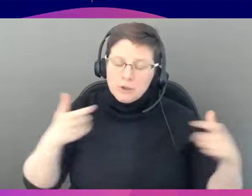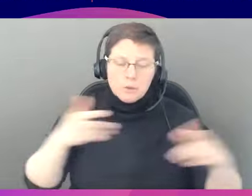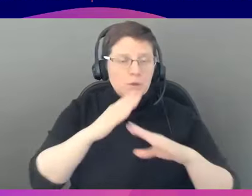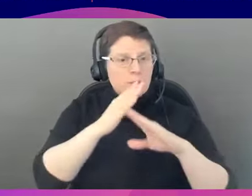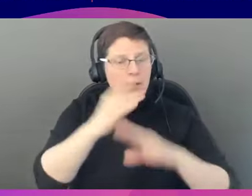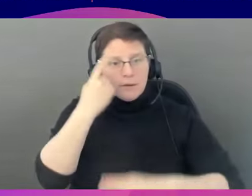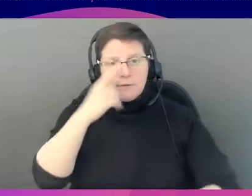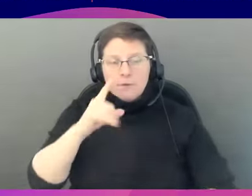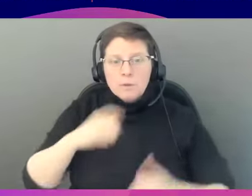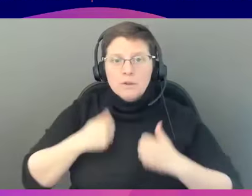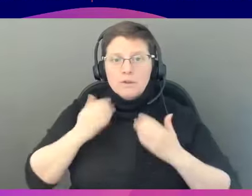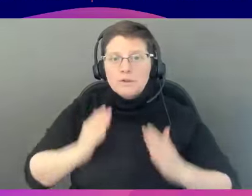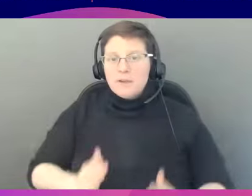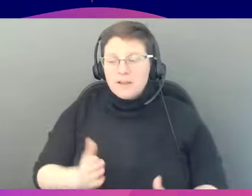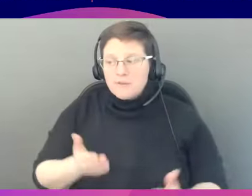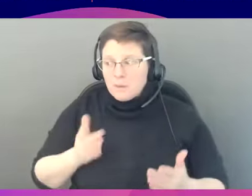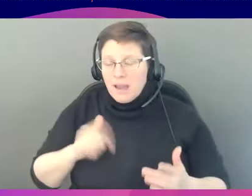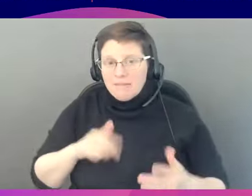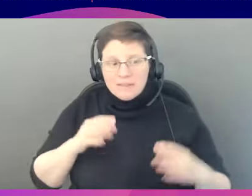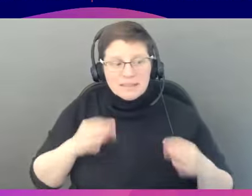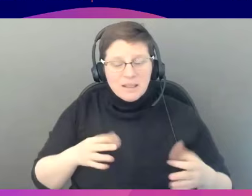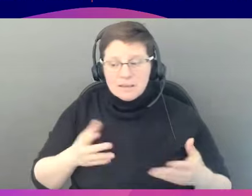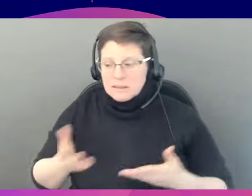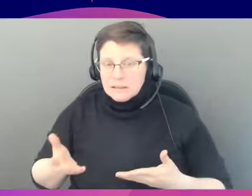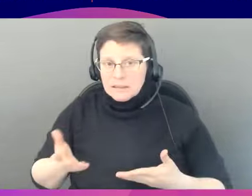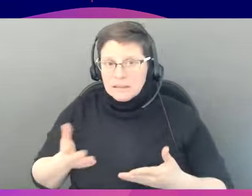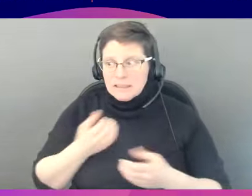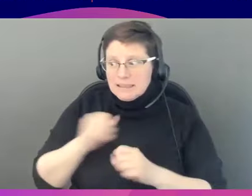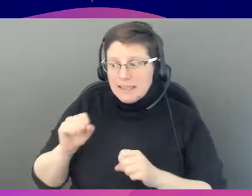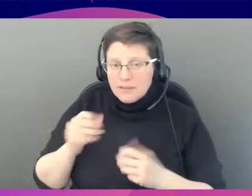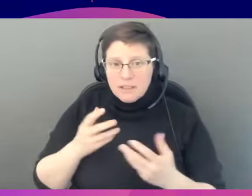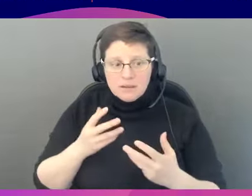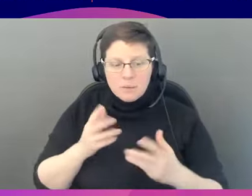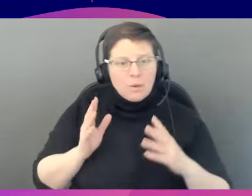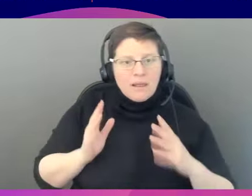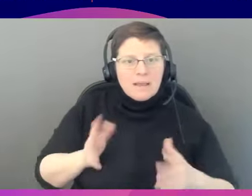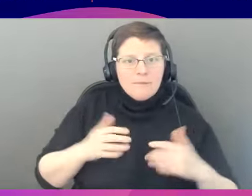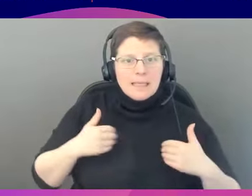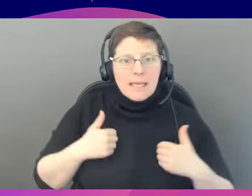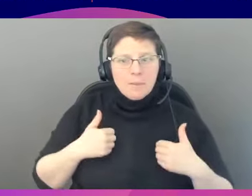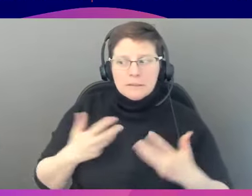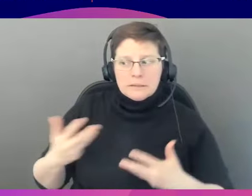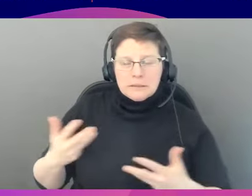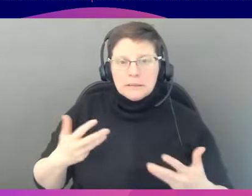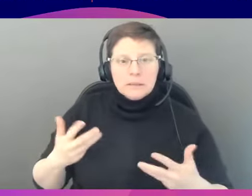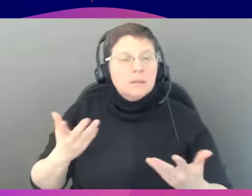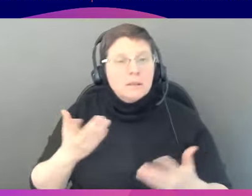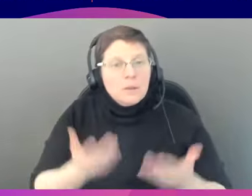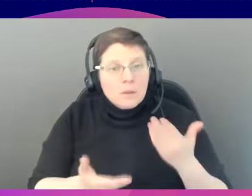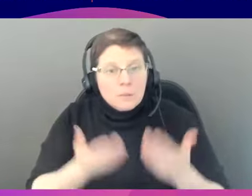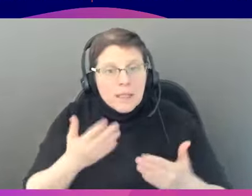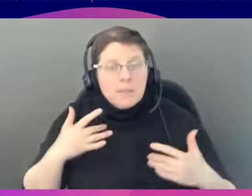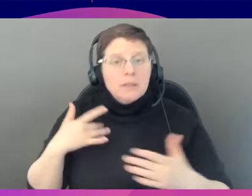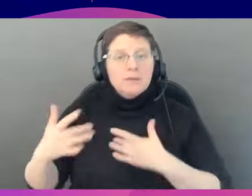survivors who must choose between safety and leaving their animal behind with an aggressor, where they may be concerned